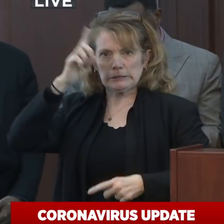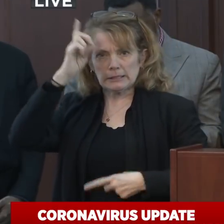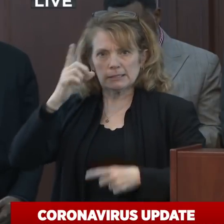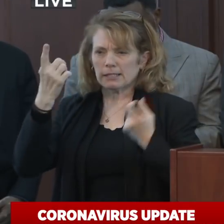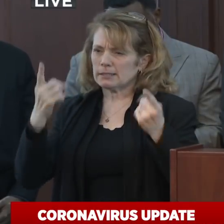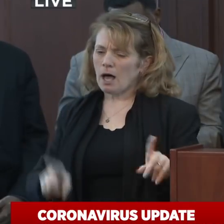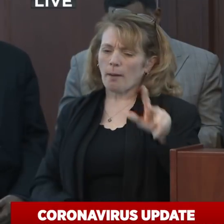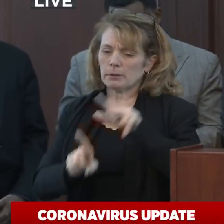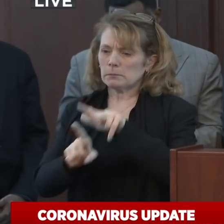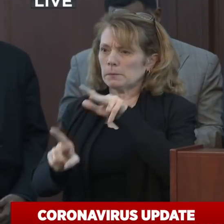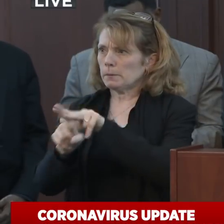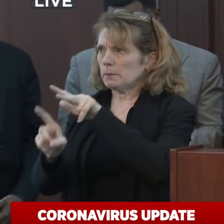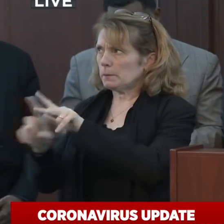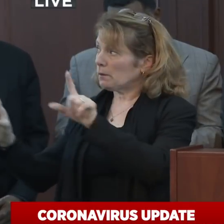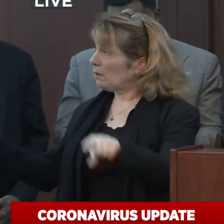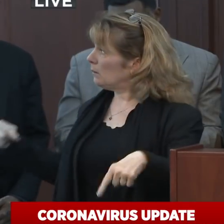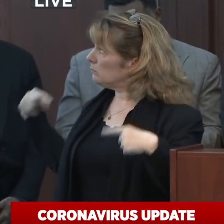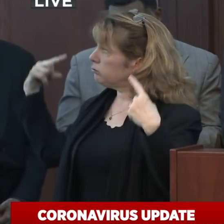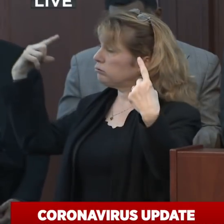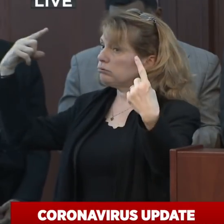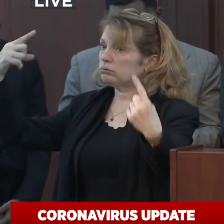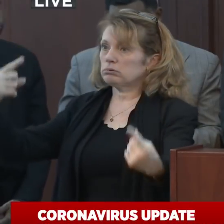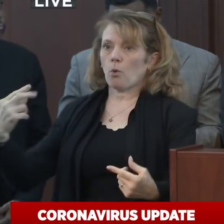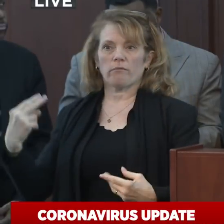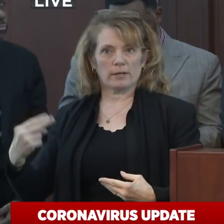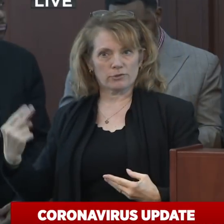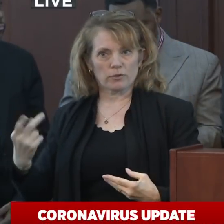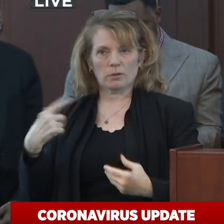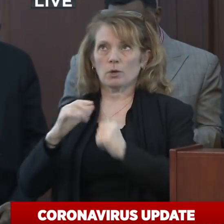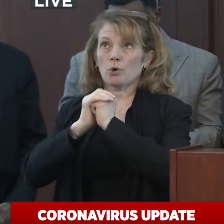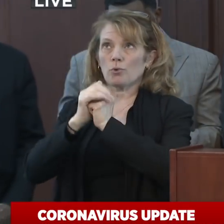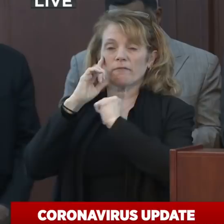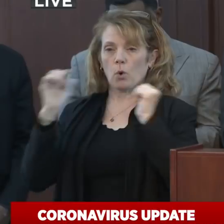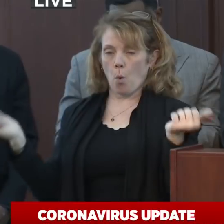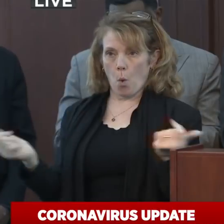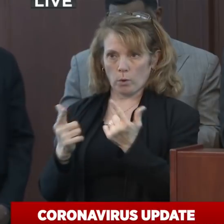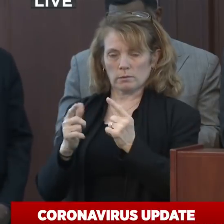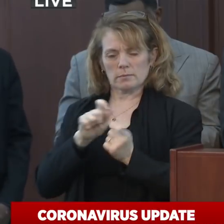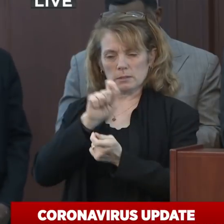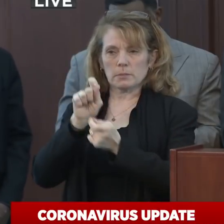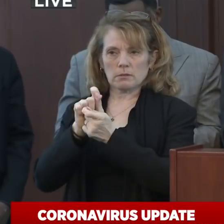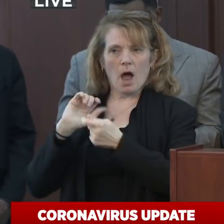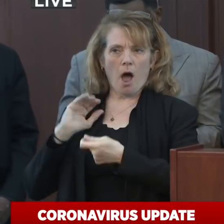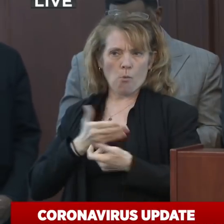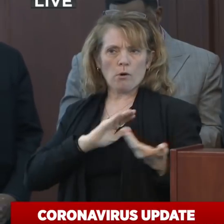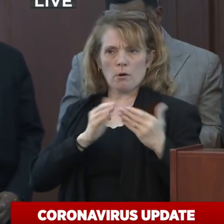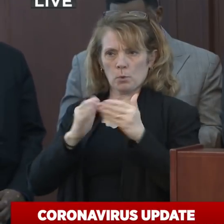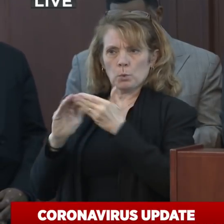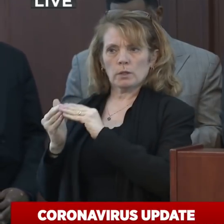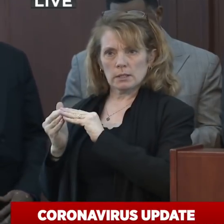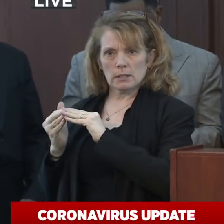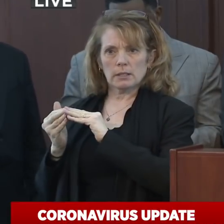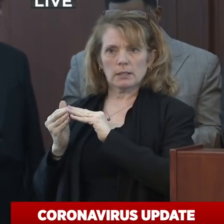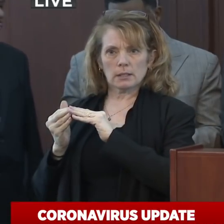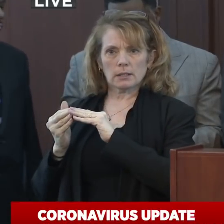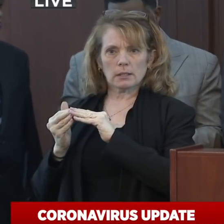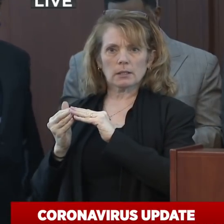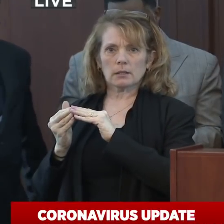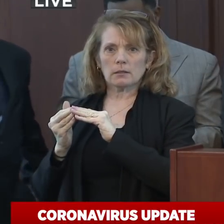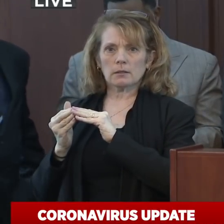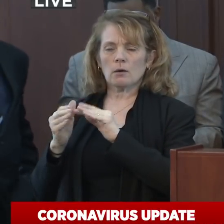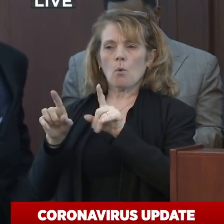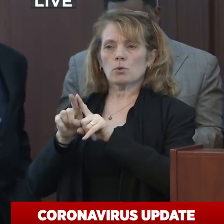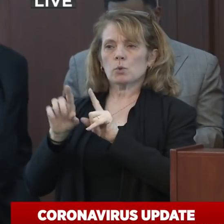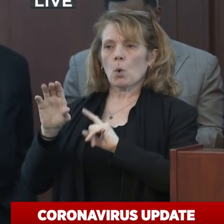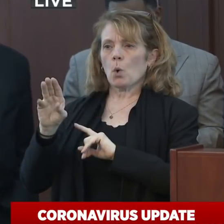that also. So we pray for everybody, especially our county executive, that she is doing a tremendous